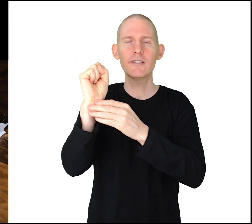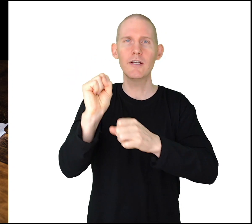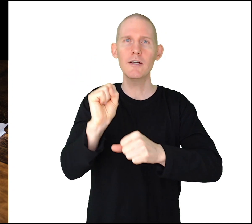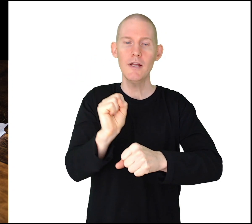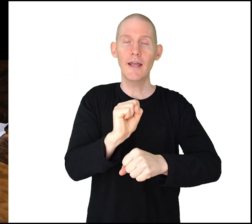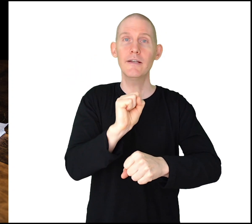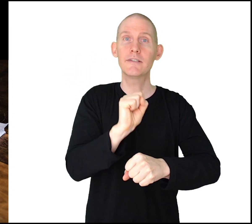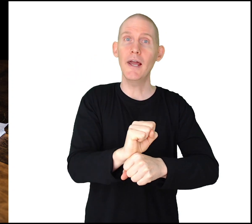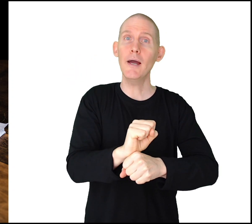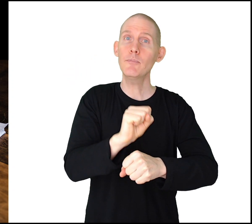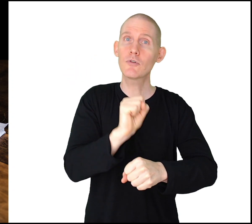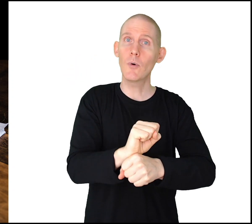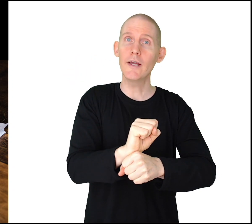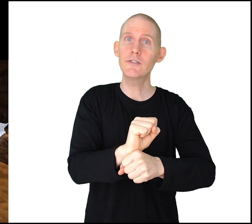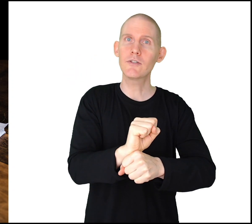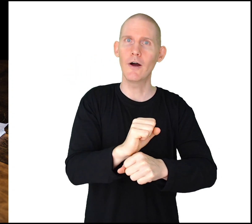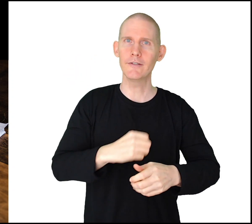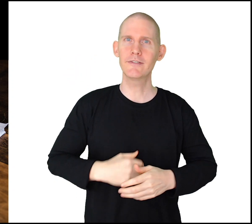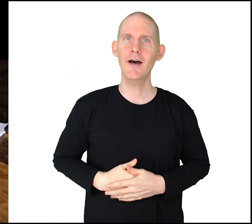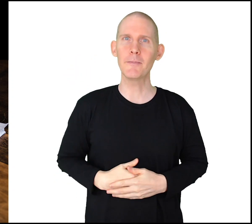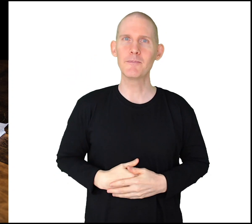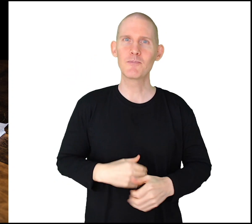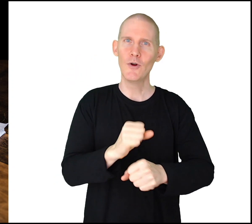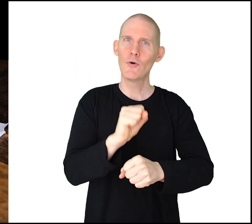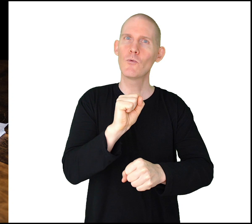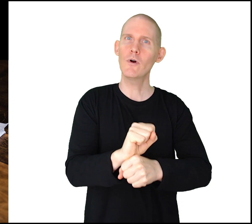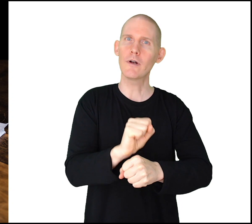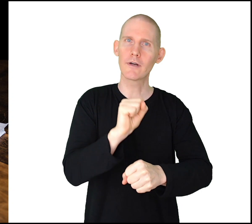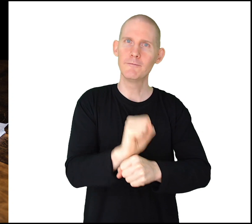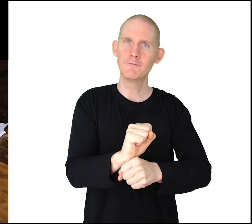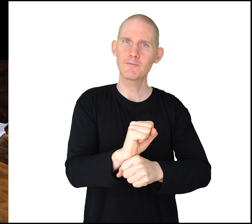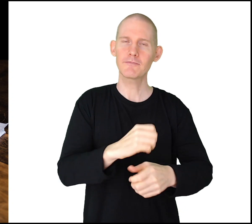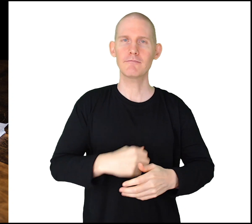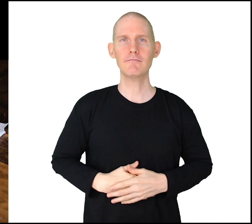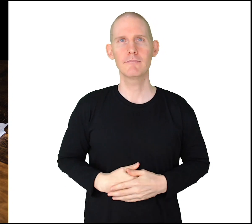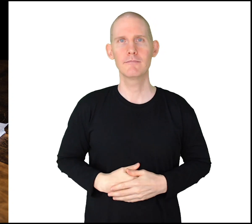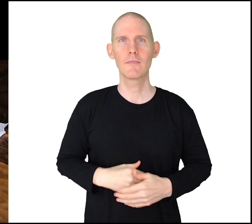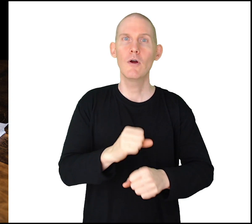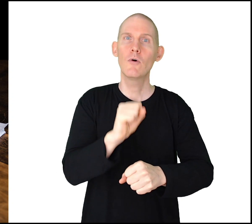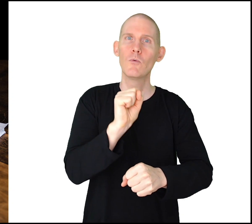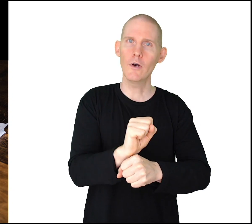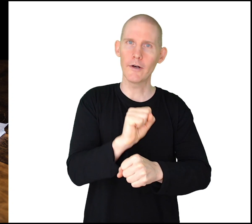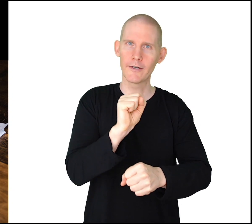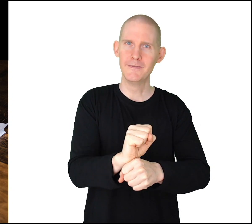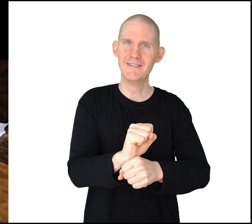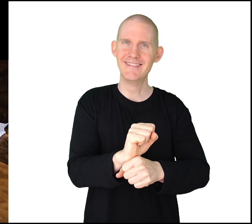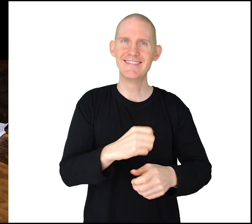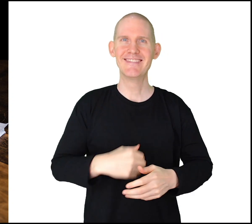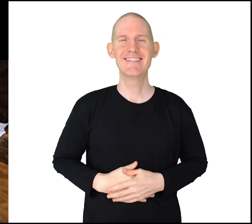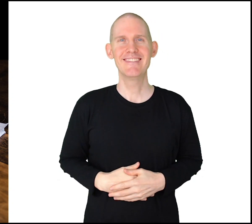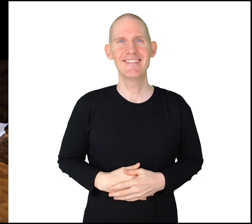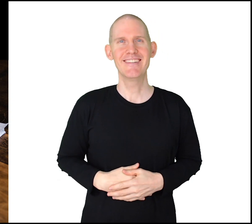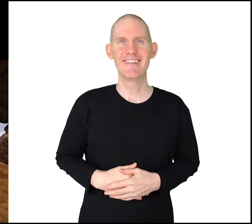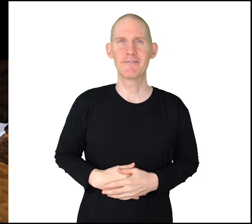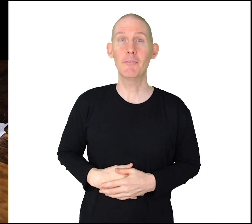here, and tap twice on top. Work. Work. From the